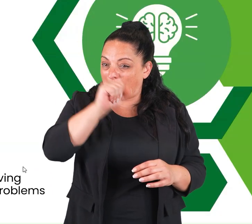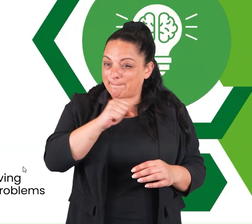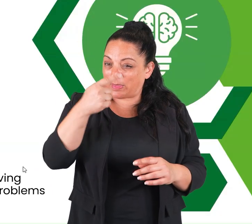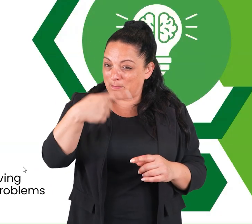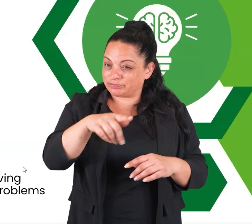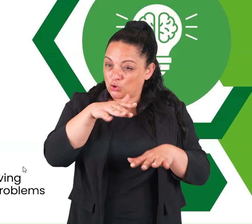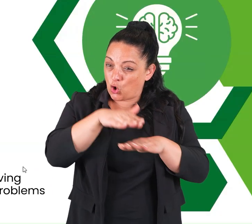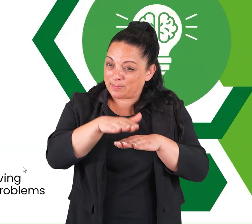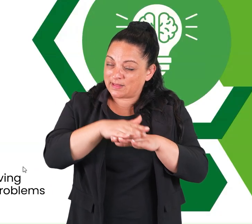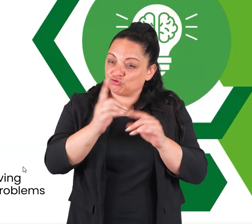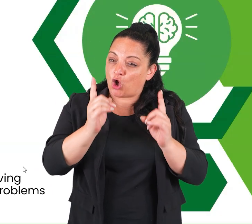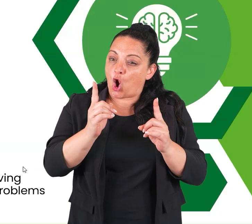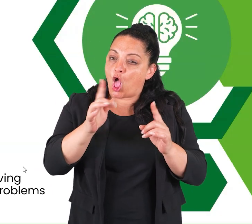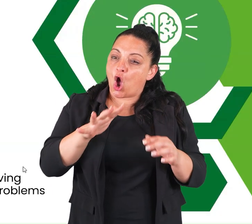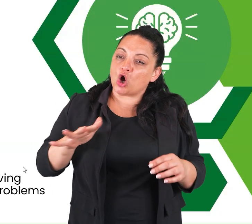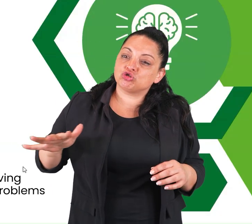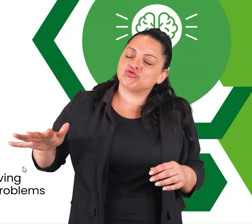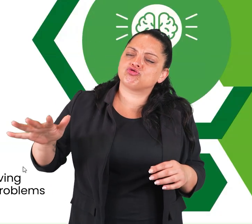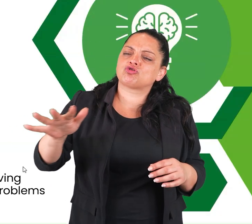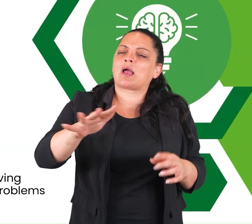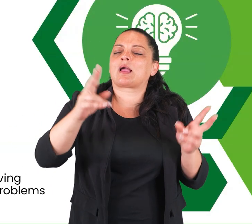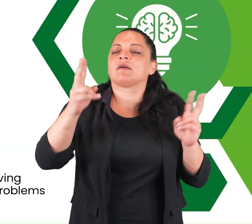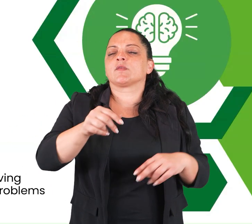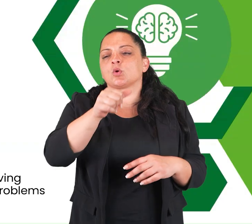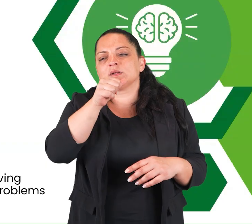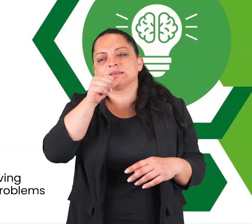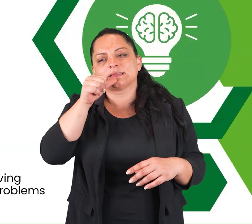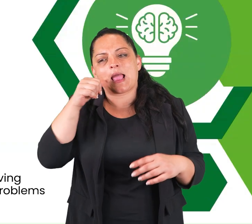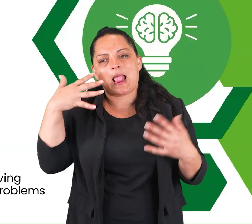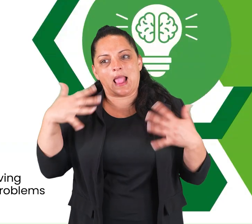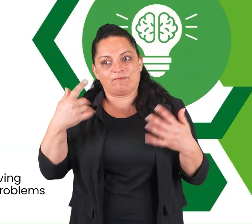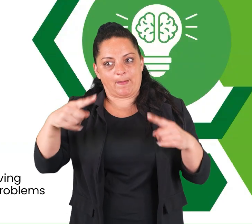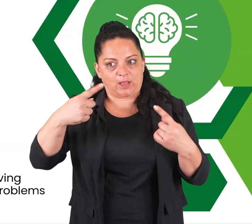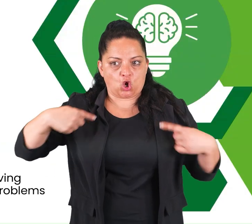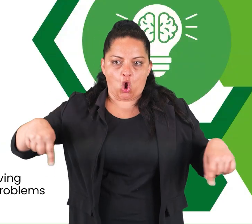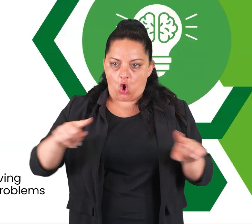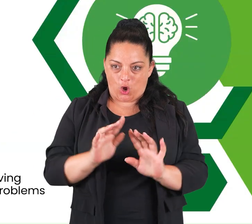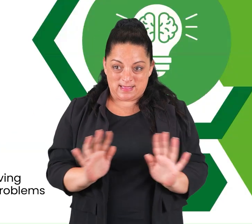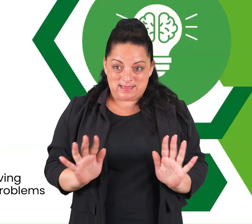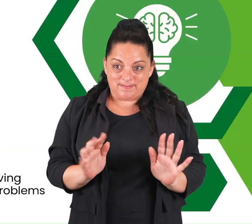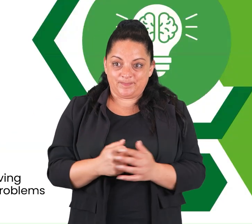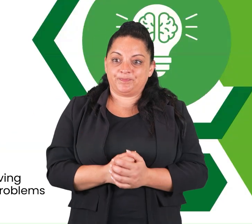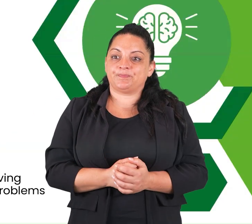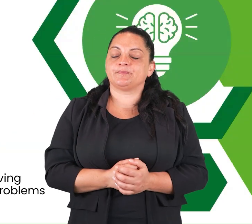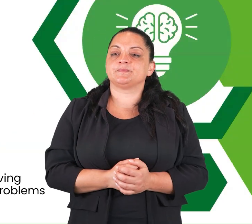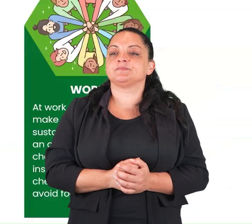these challenges are, these green skills are very important for us.